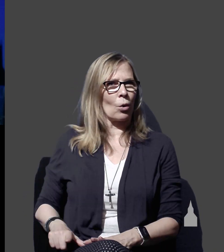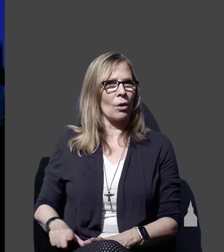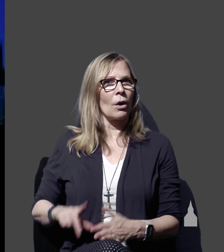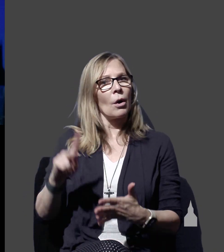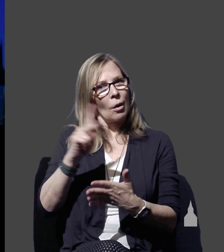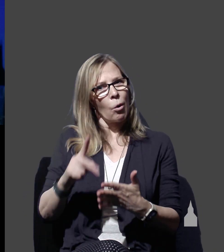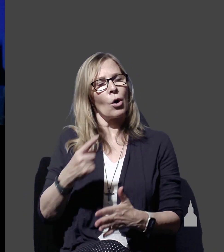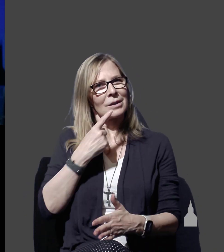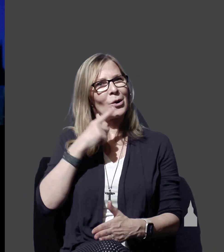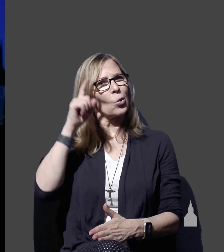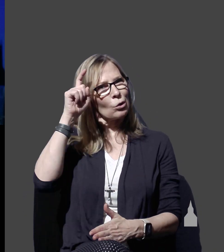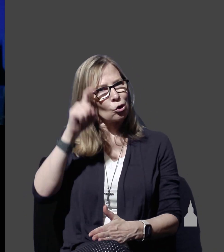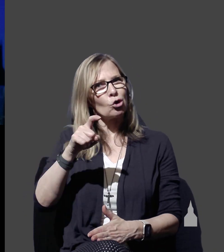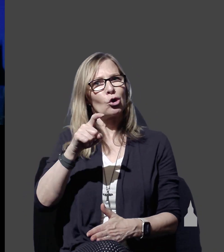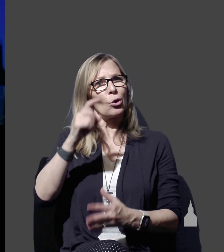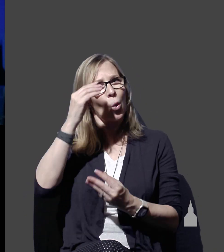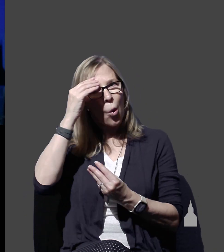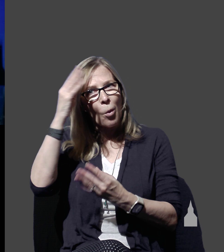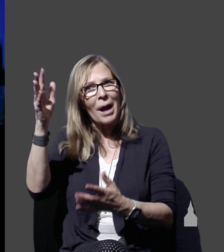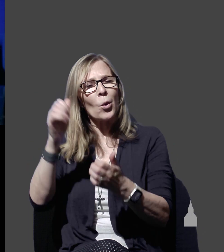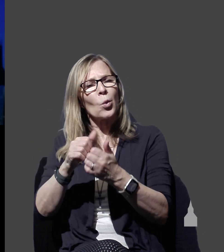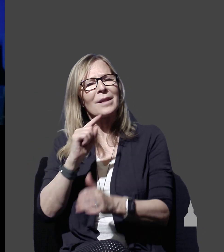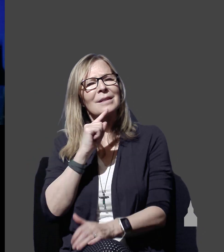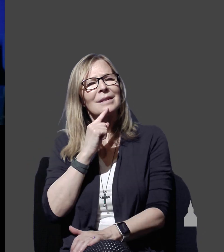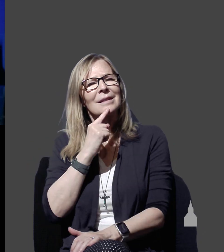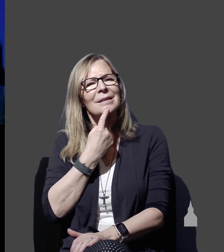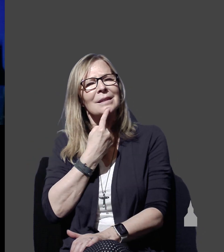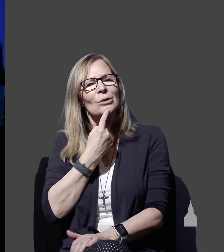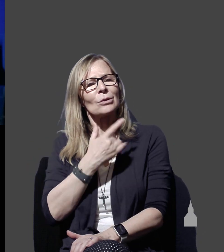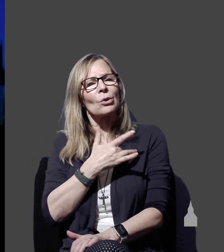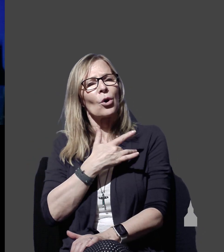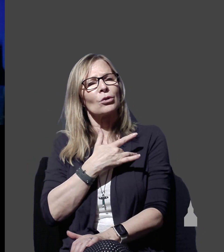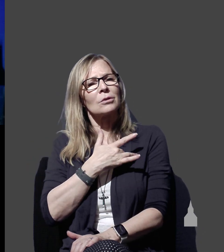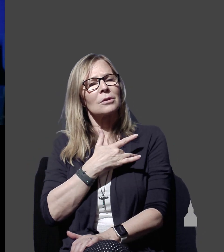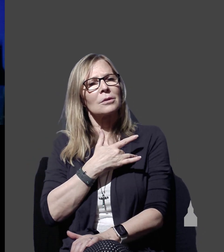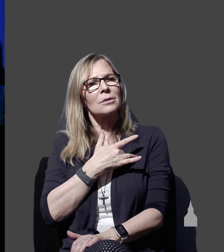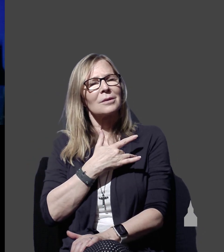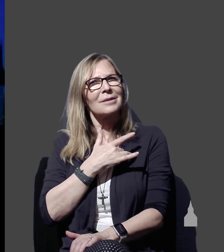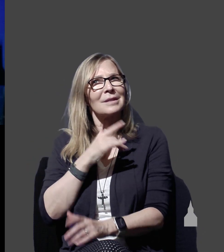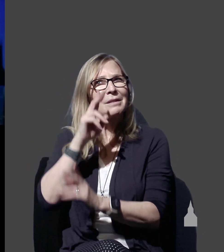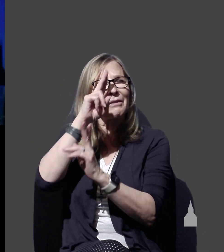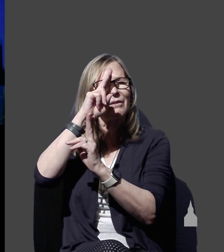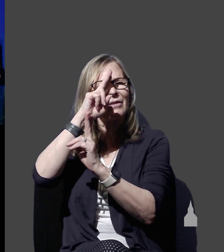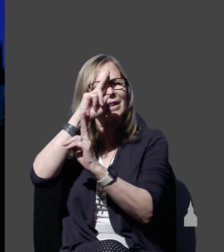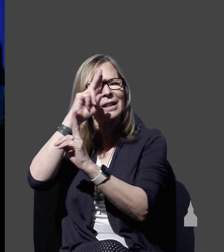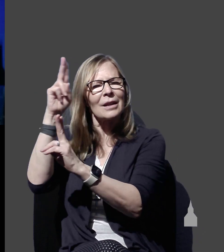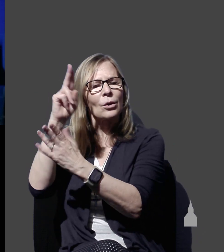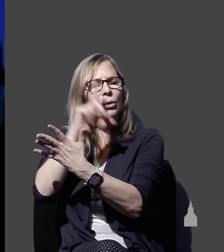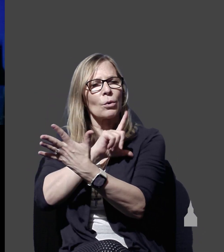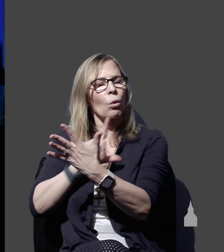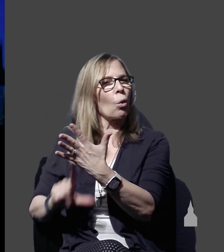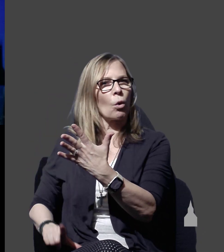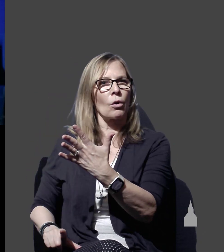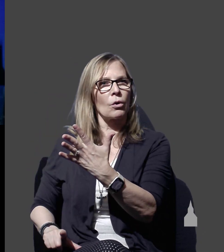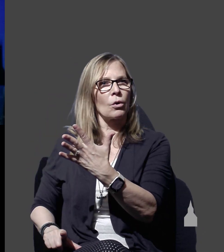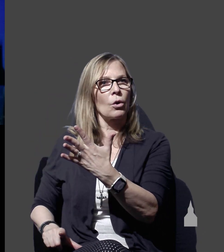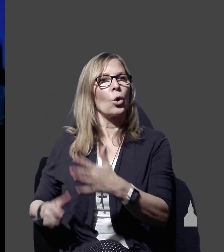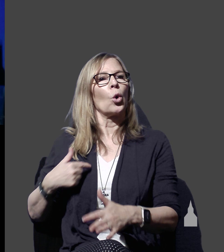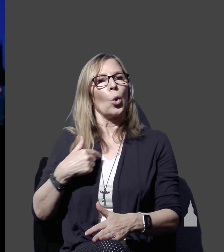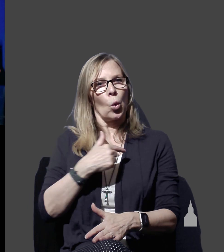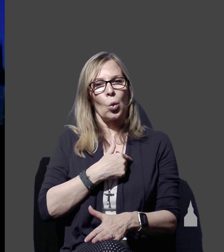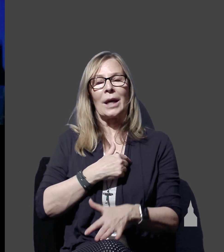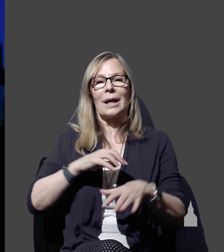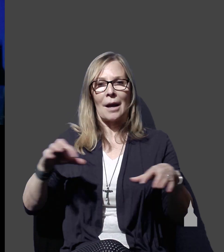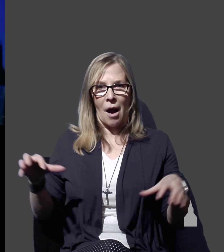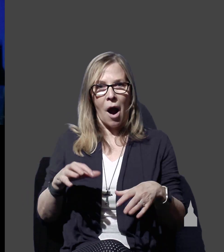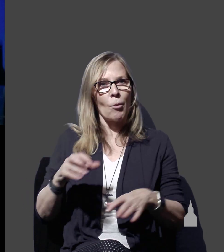we're supposed to obey in all things with sincerity of heart, fearing the Lord. In other words, we operate understanding